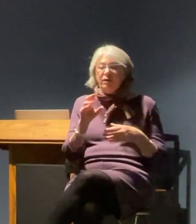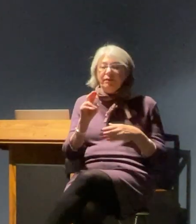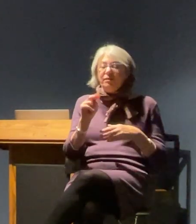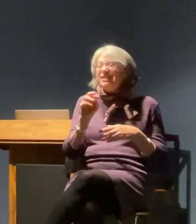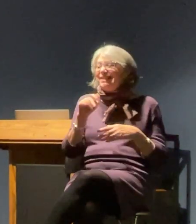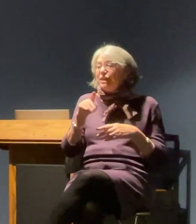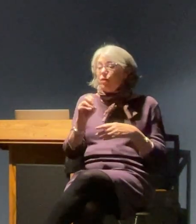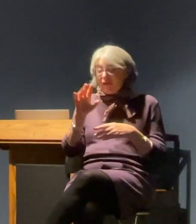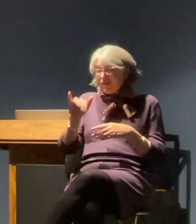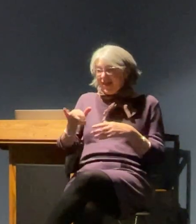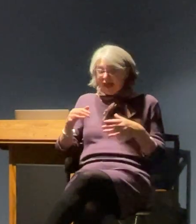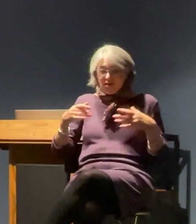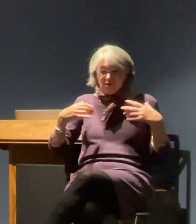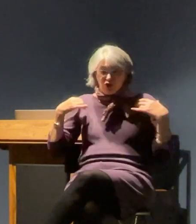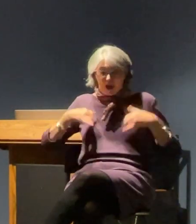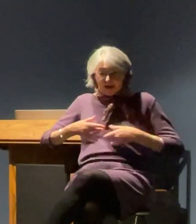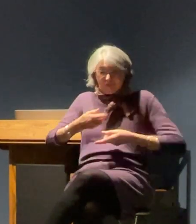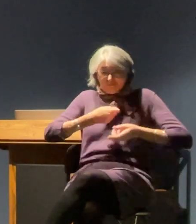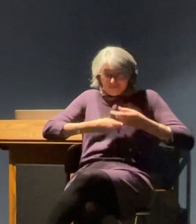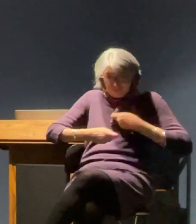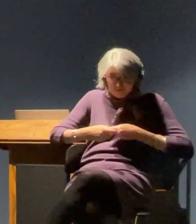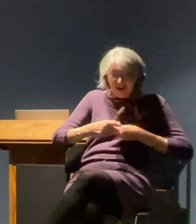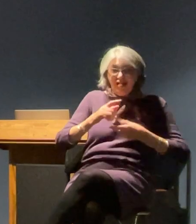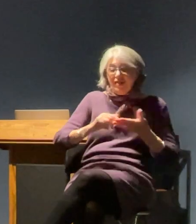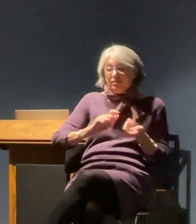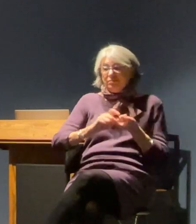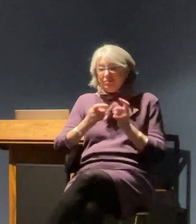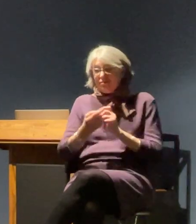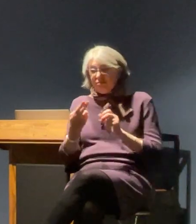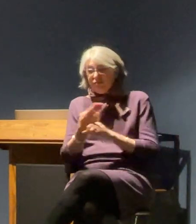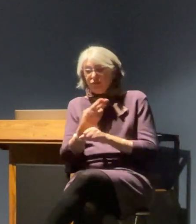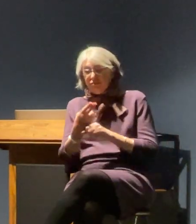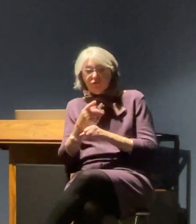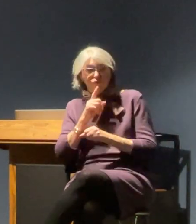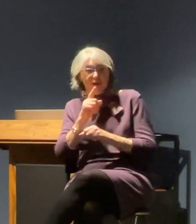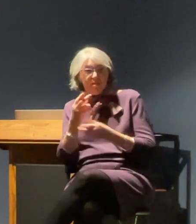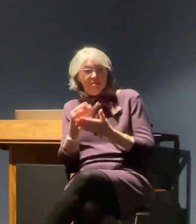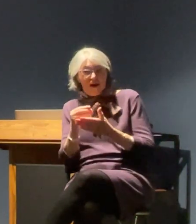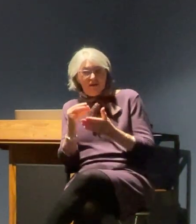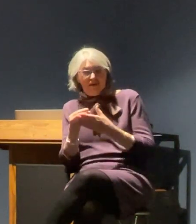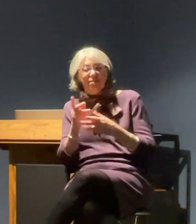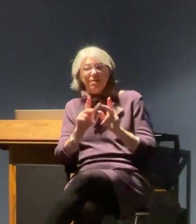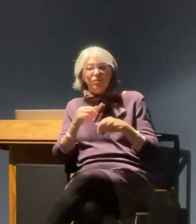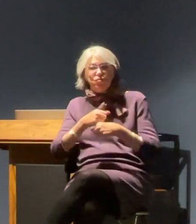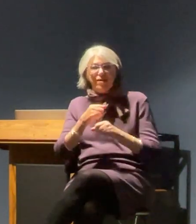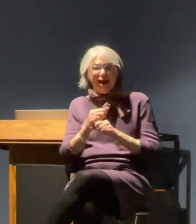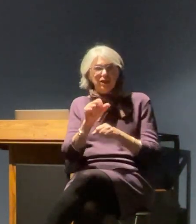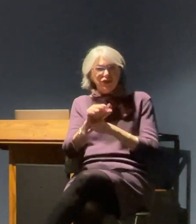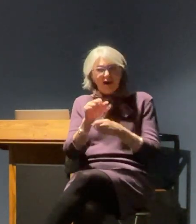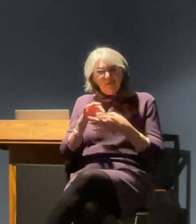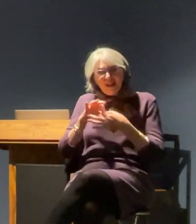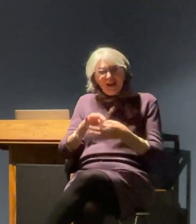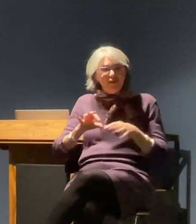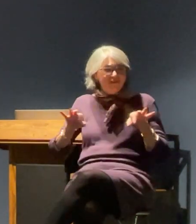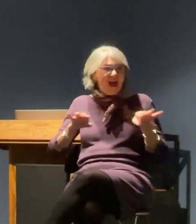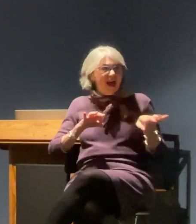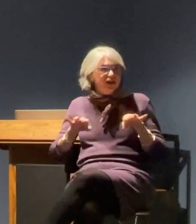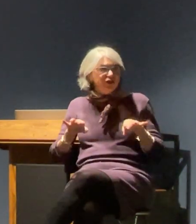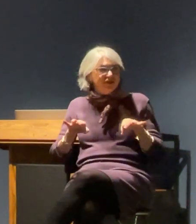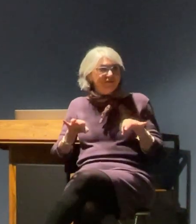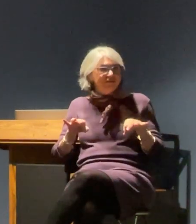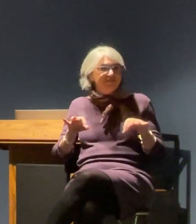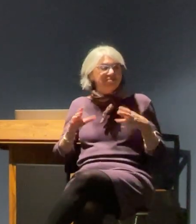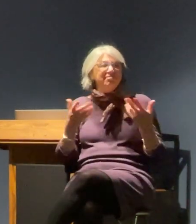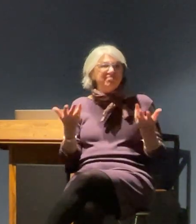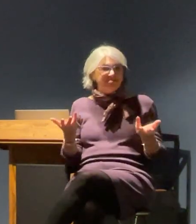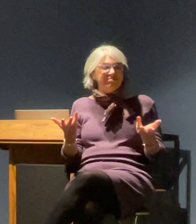example, right? And then that can get translated to actual real money. So you start to see that people create jobs around the fashion conscious